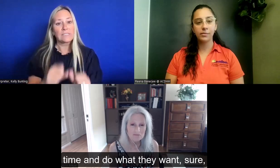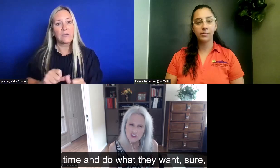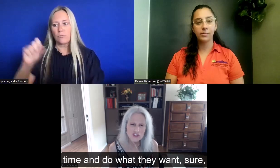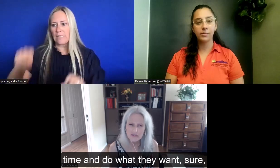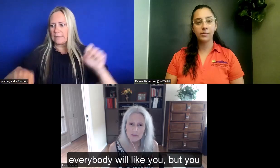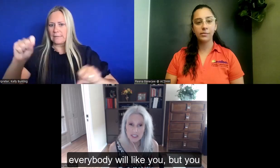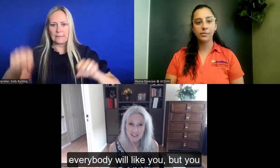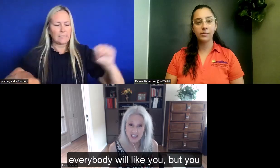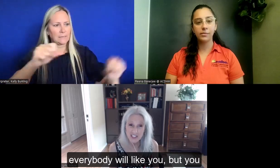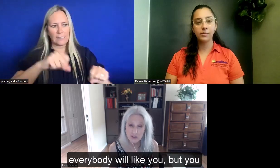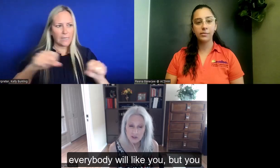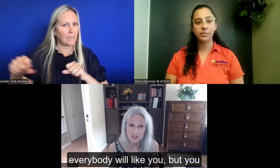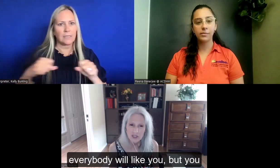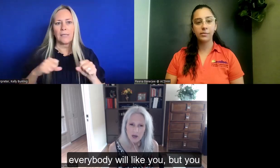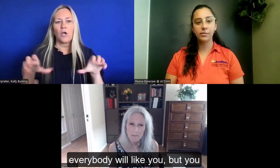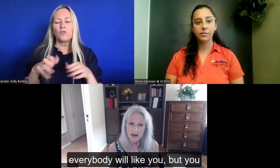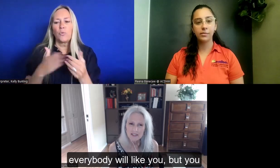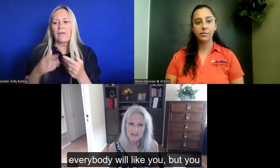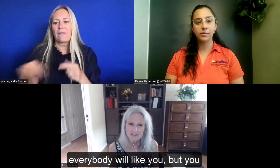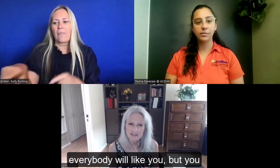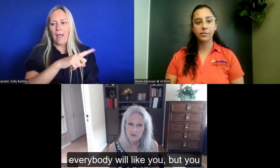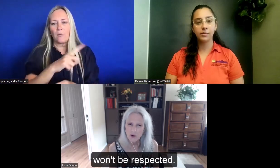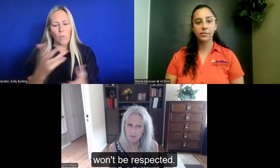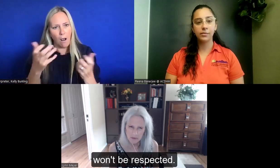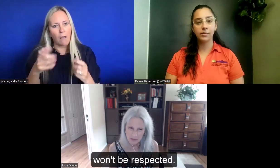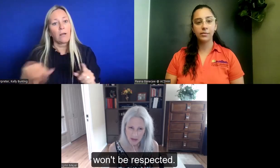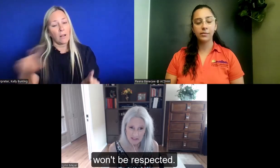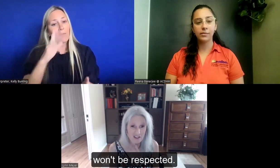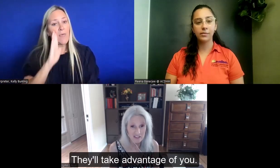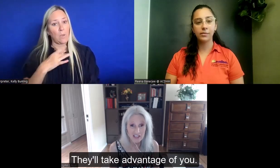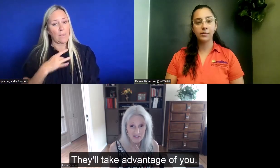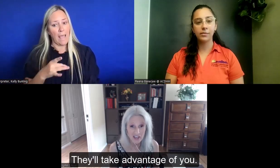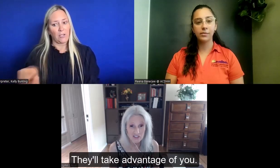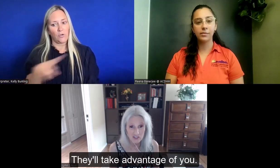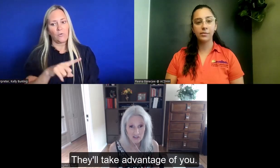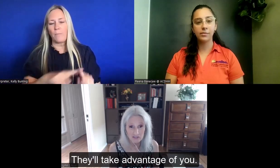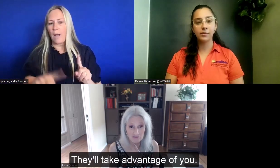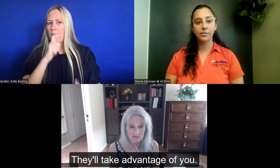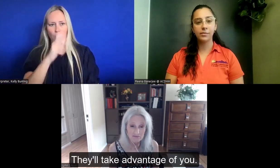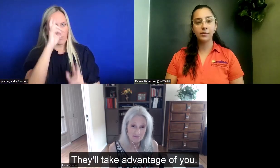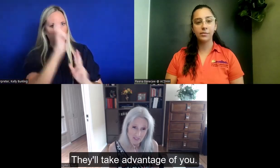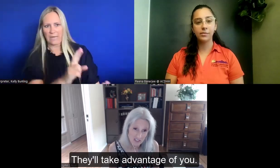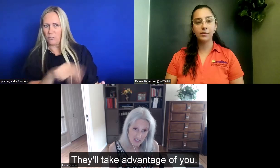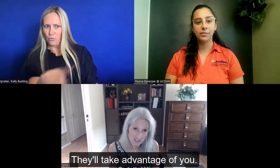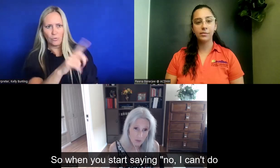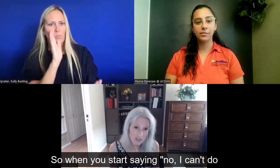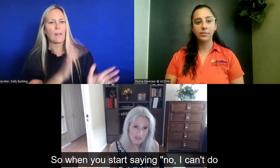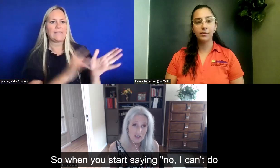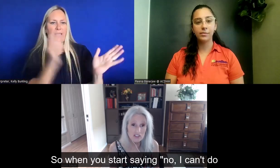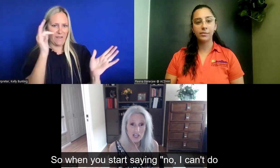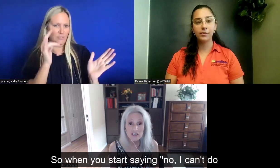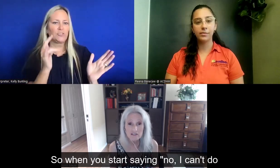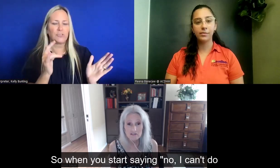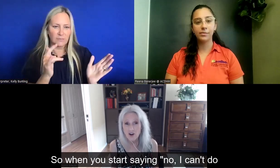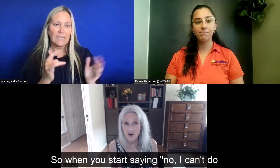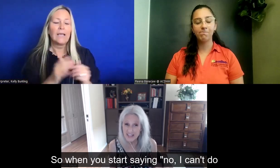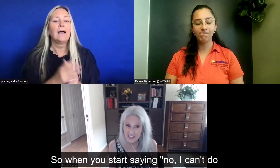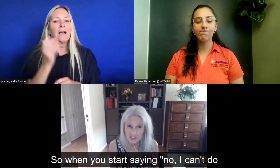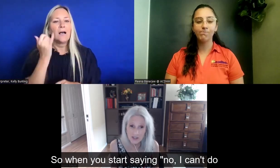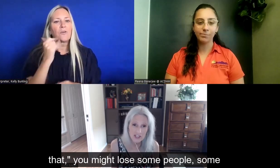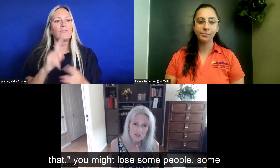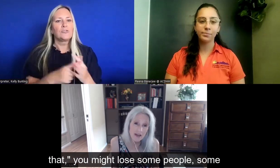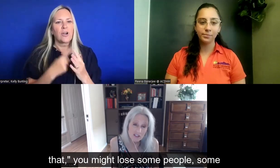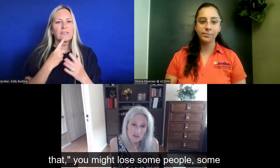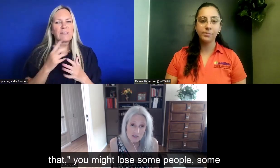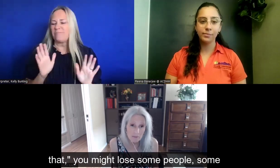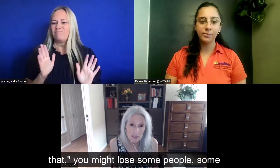they want, sure, everybody will like you, but you won't be respected. They'll take advantage of you. So when you start saying, no, I can't